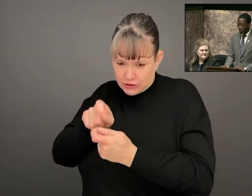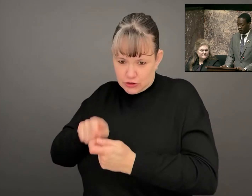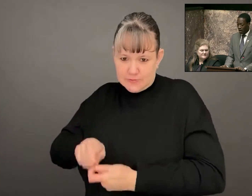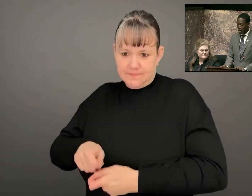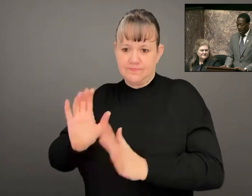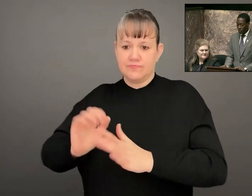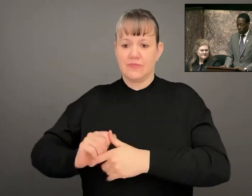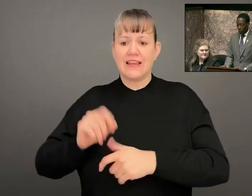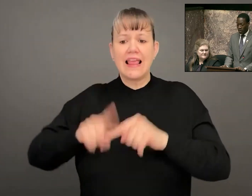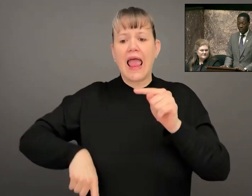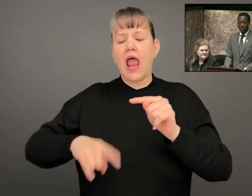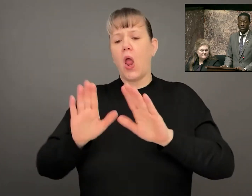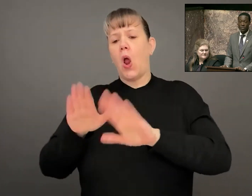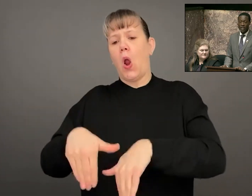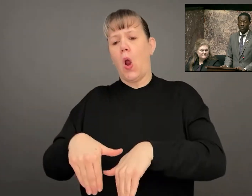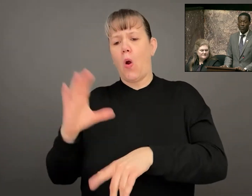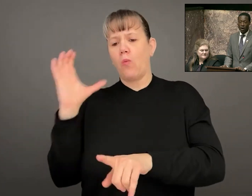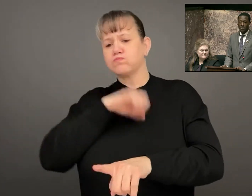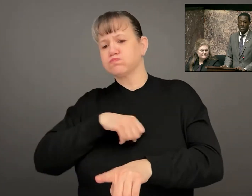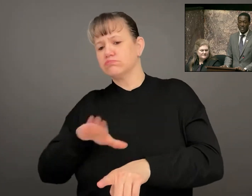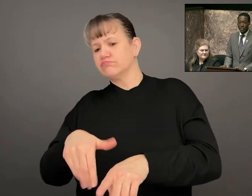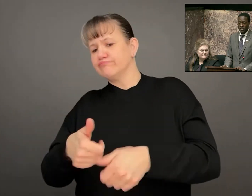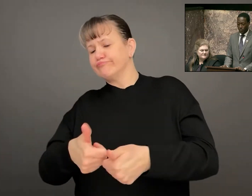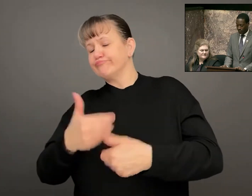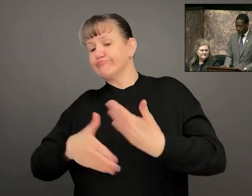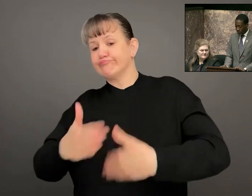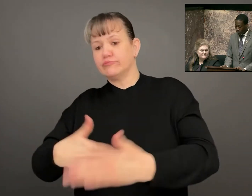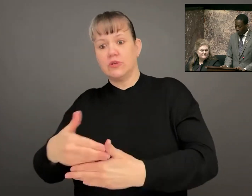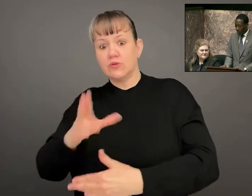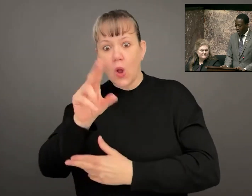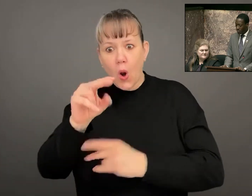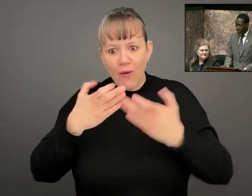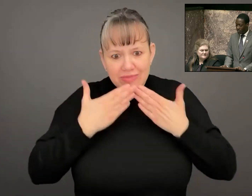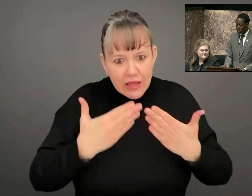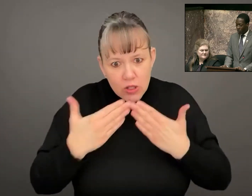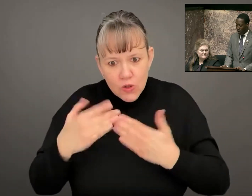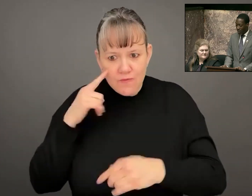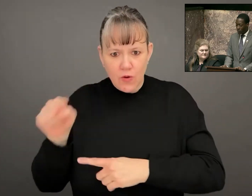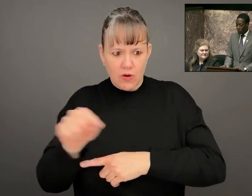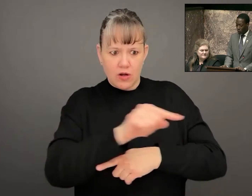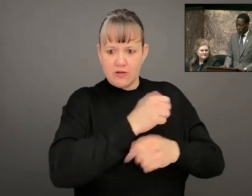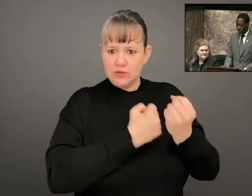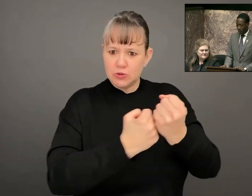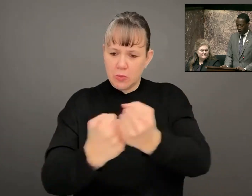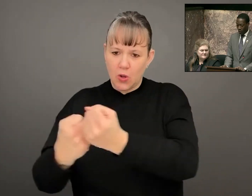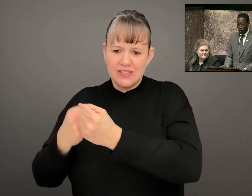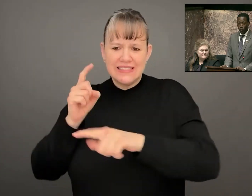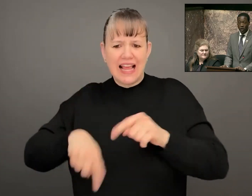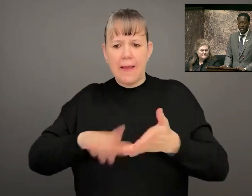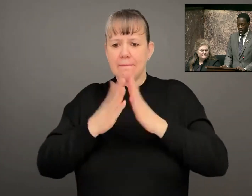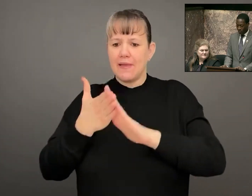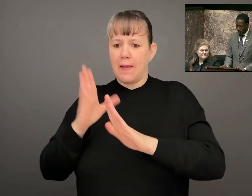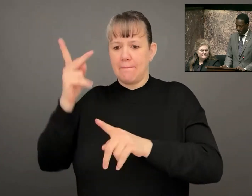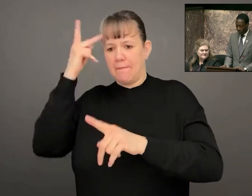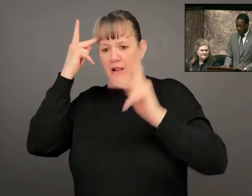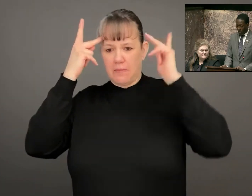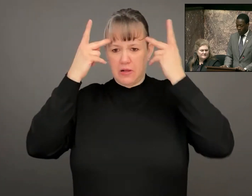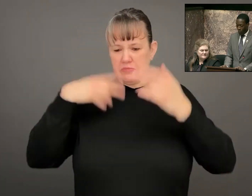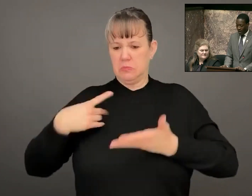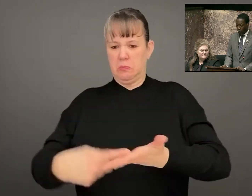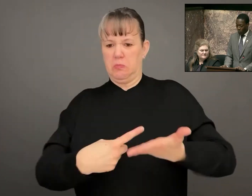must never allow supporting them to become a partisan issue. Because no matter who we are or where we come